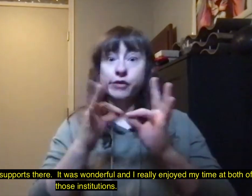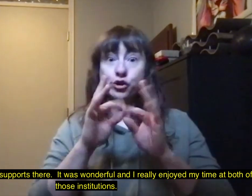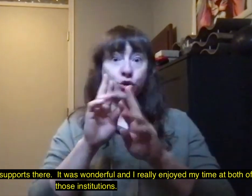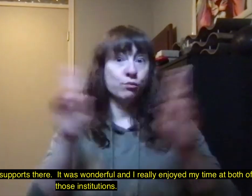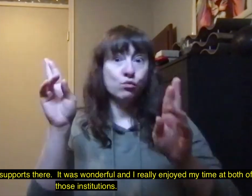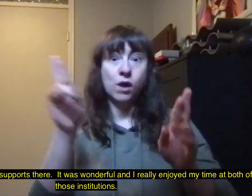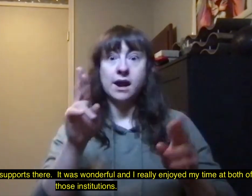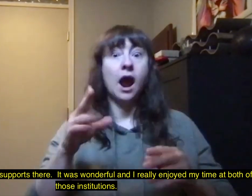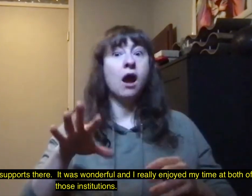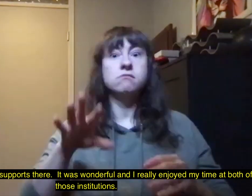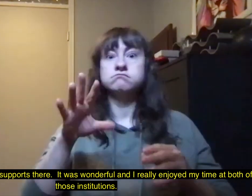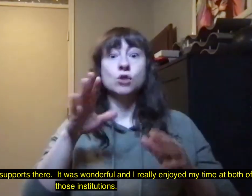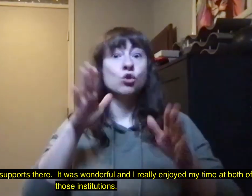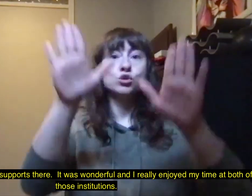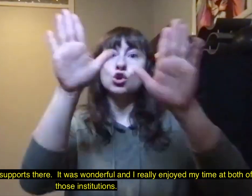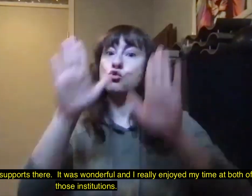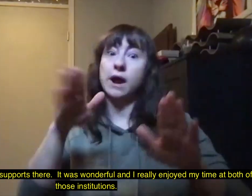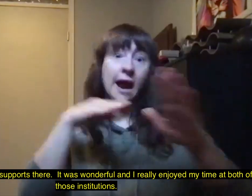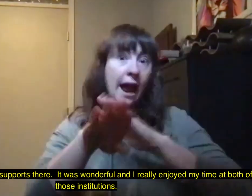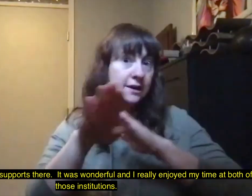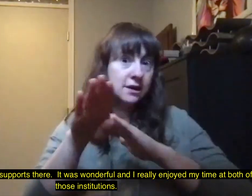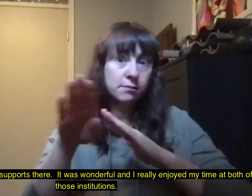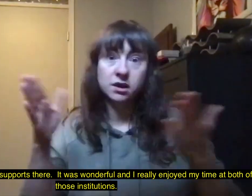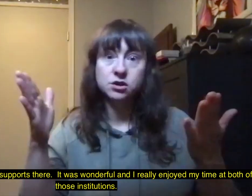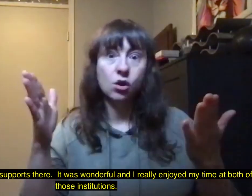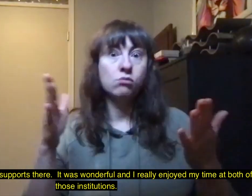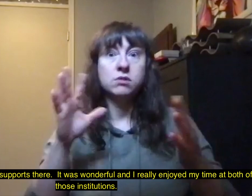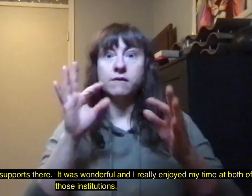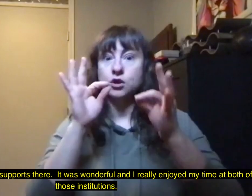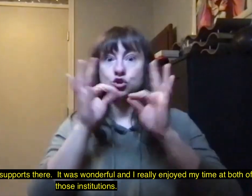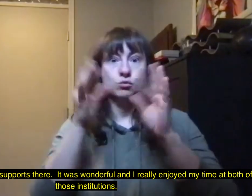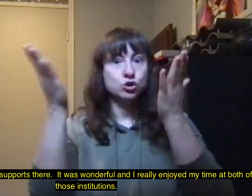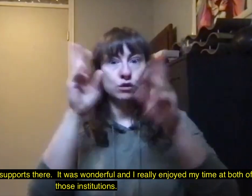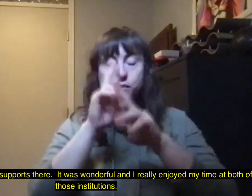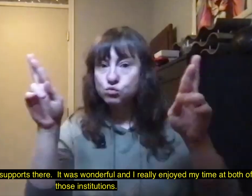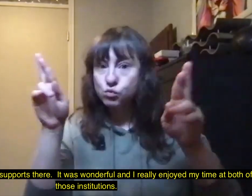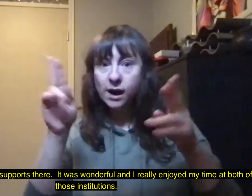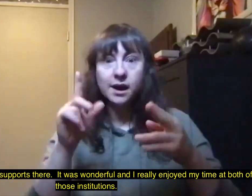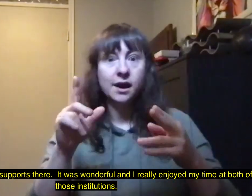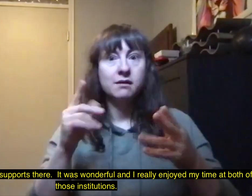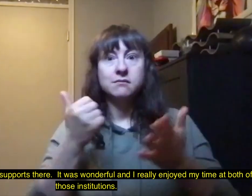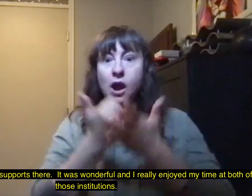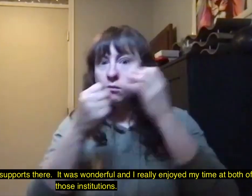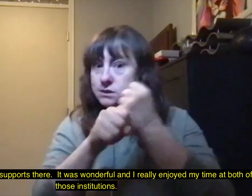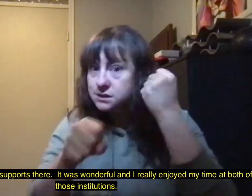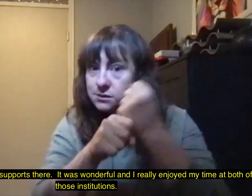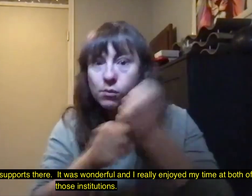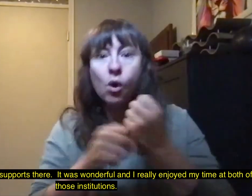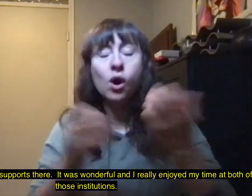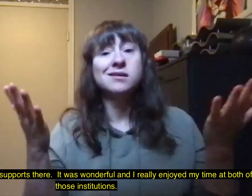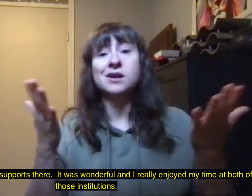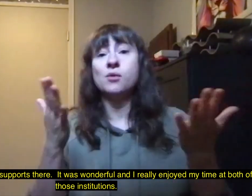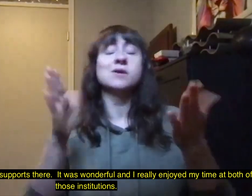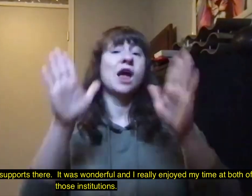It was great. I had the supports there. It was wonderful and I really enjoyed my time at both of those institutions.